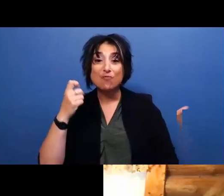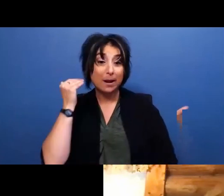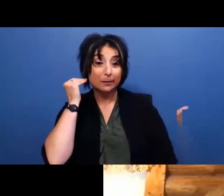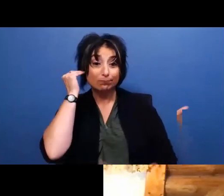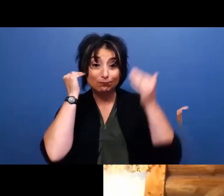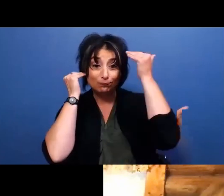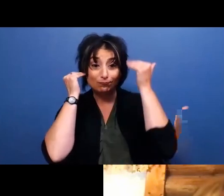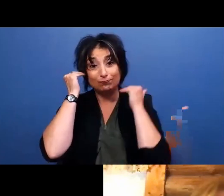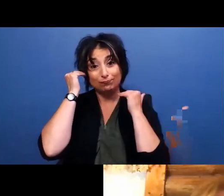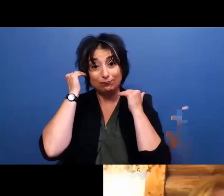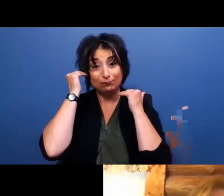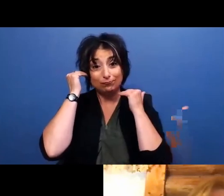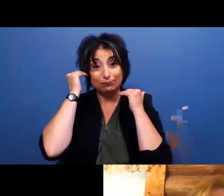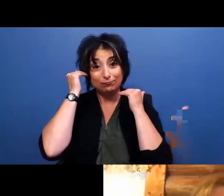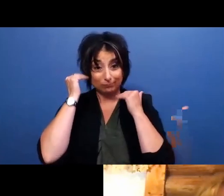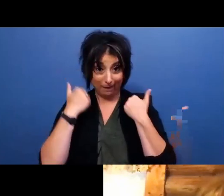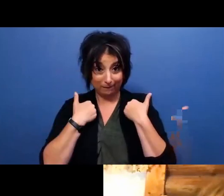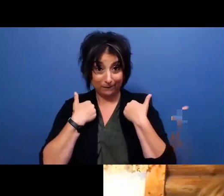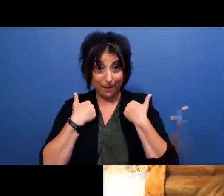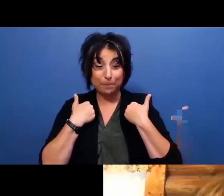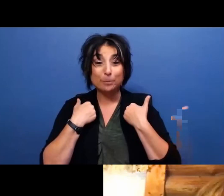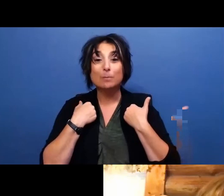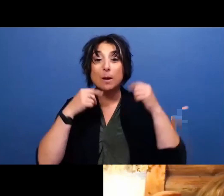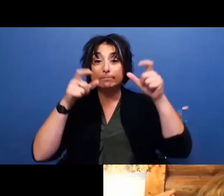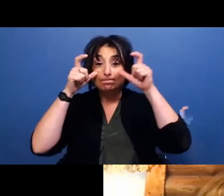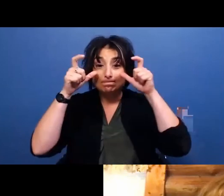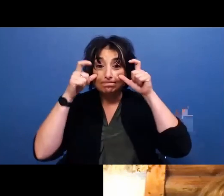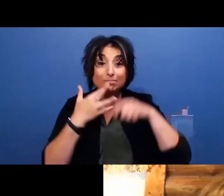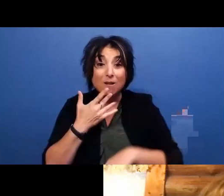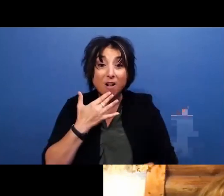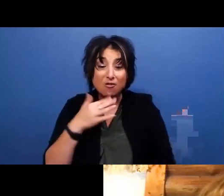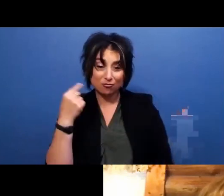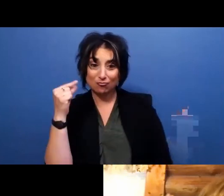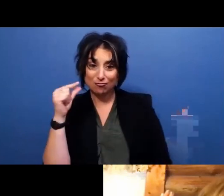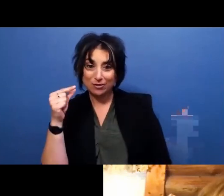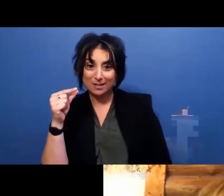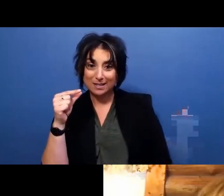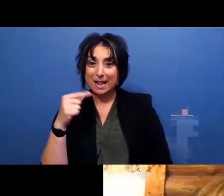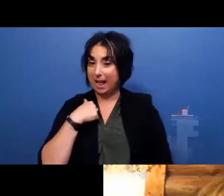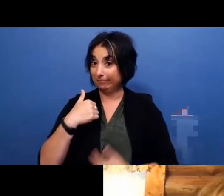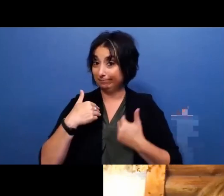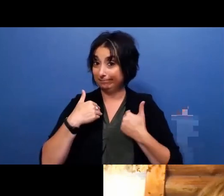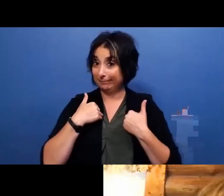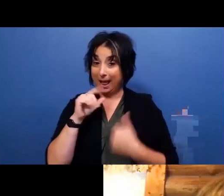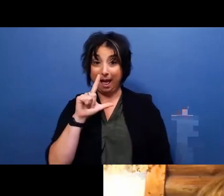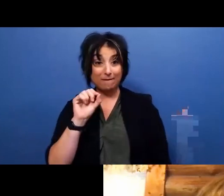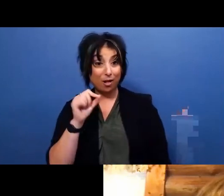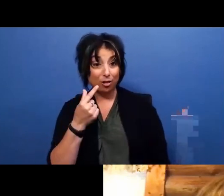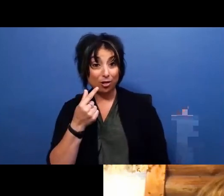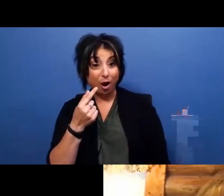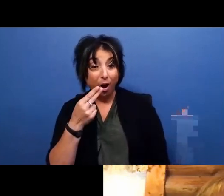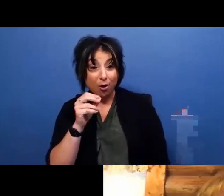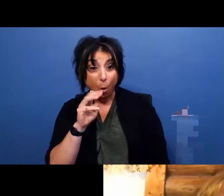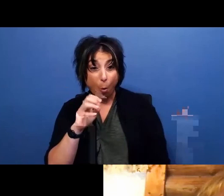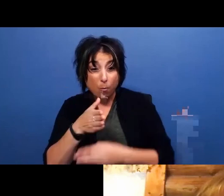bit longer on the other. And I have green glasses. I'm living in a log home, so there are logs